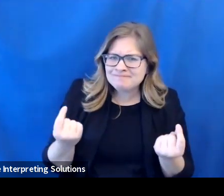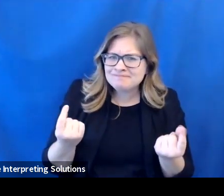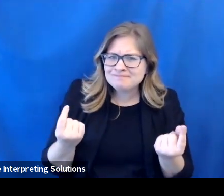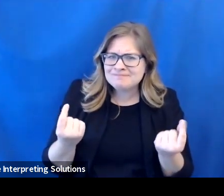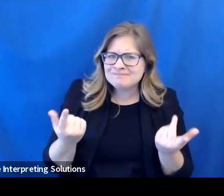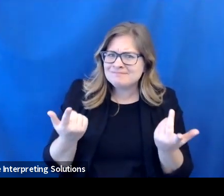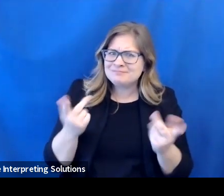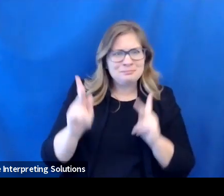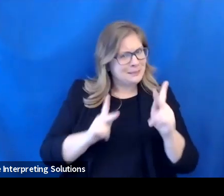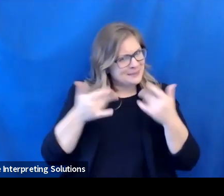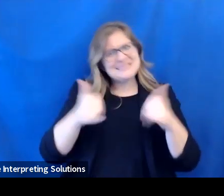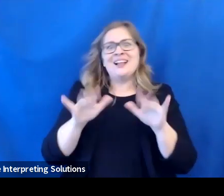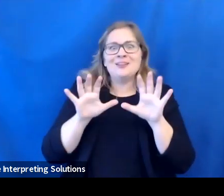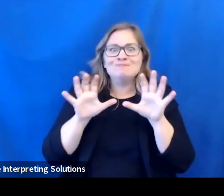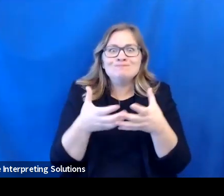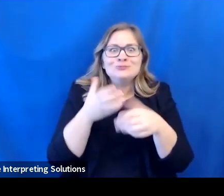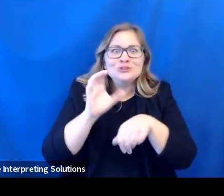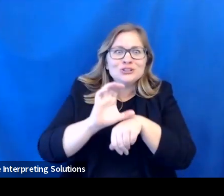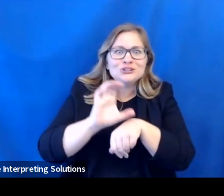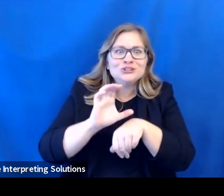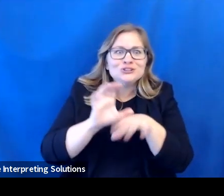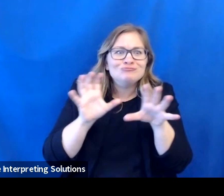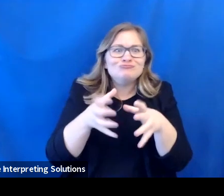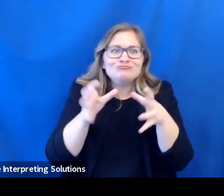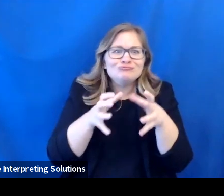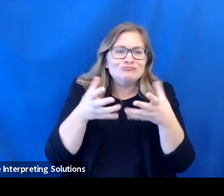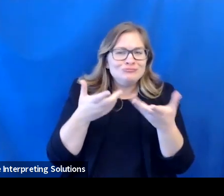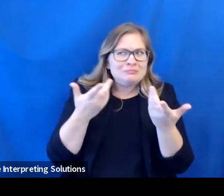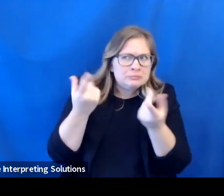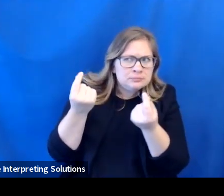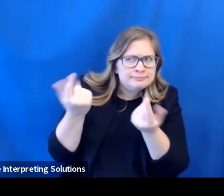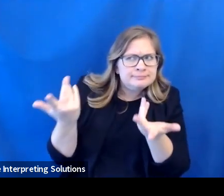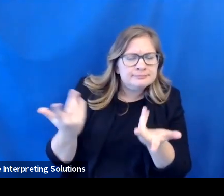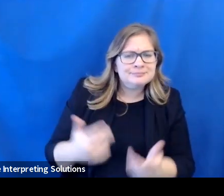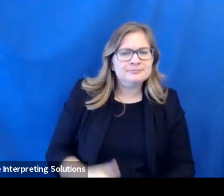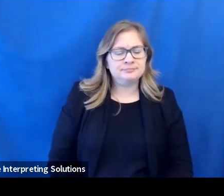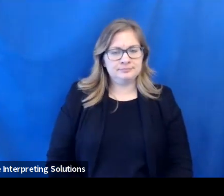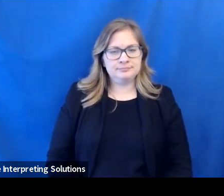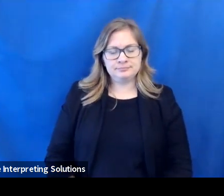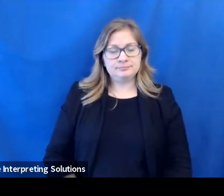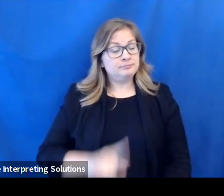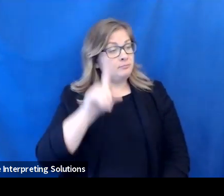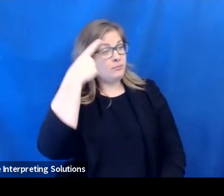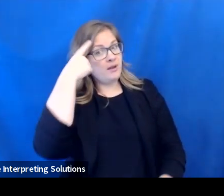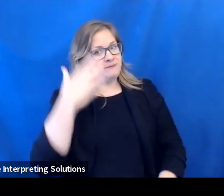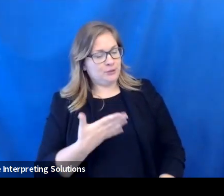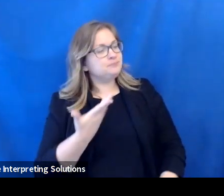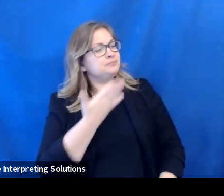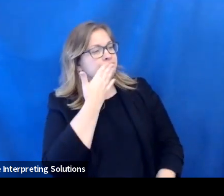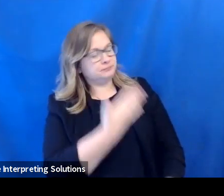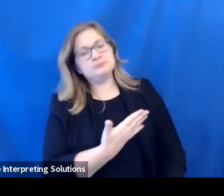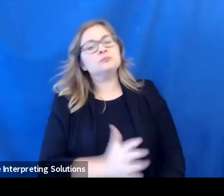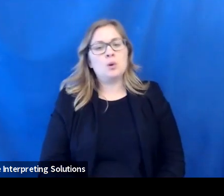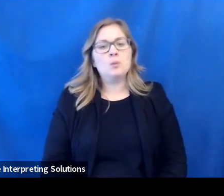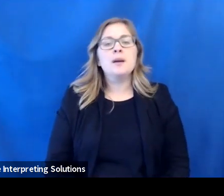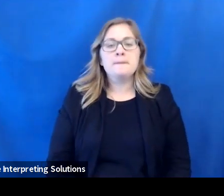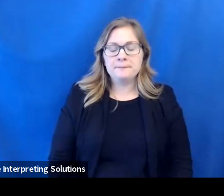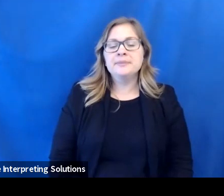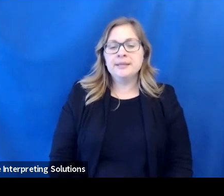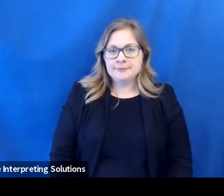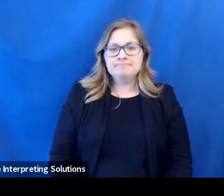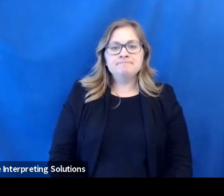and give a little clarity? Yeah, absolutely. And as I've said from the beginning of this, all the components, the physical, the